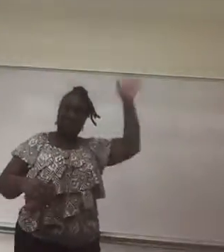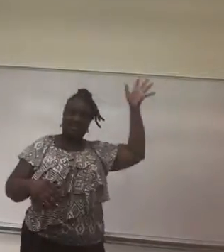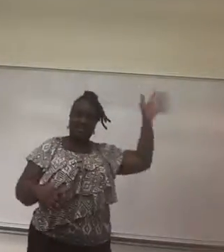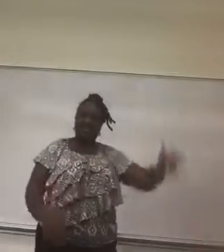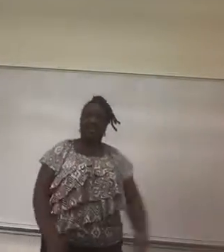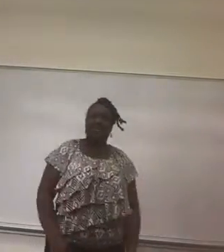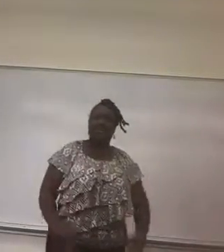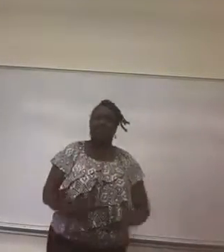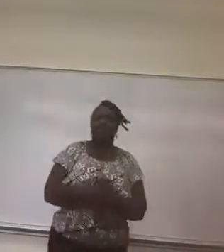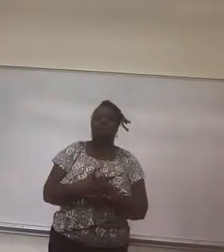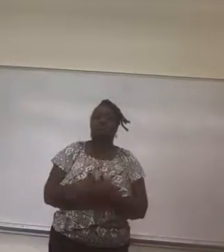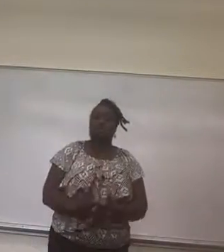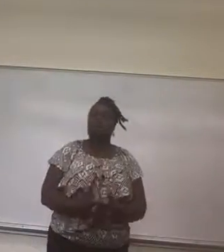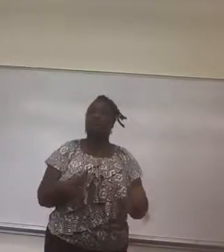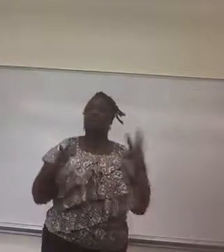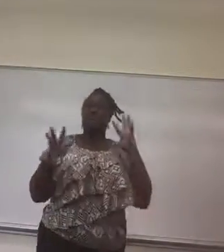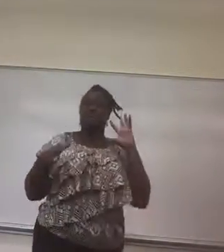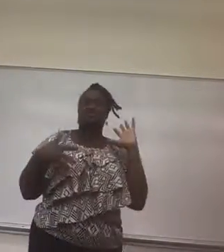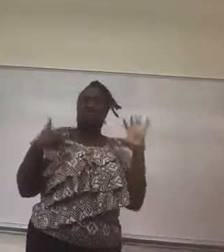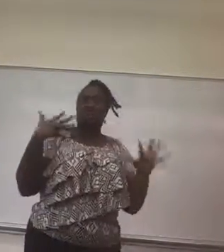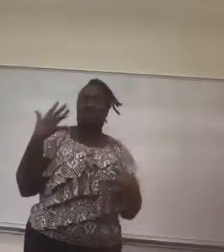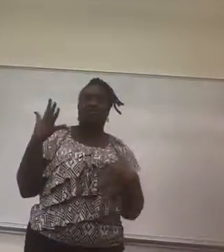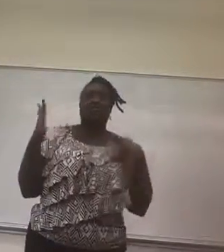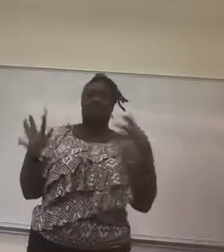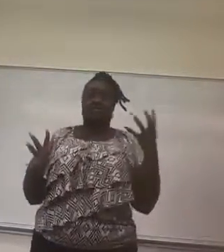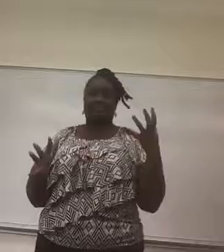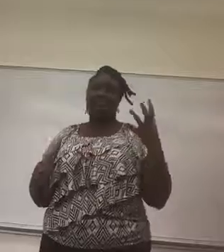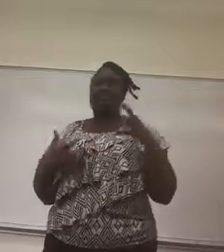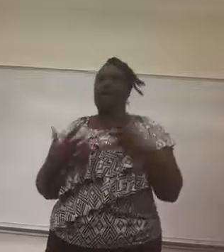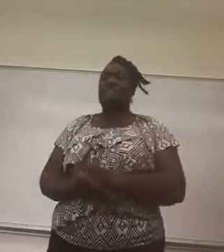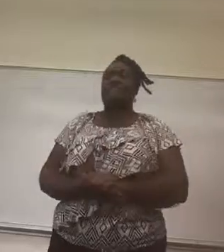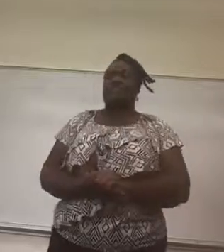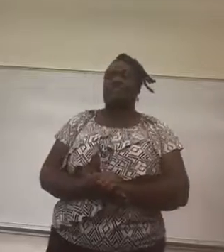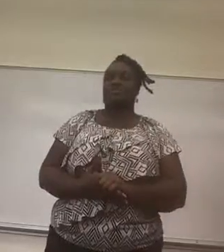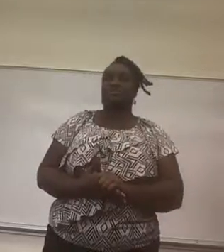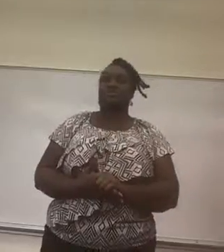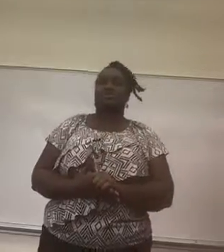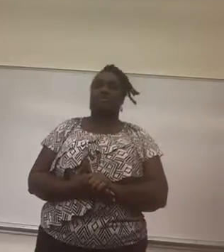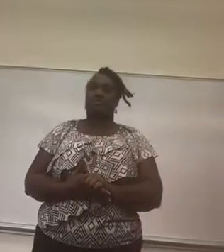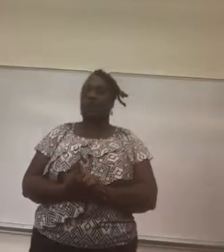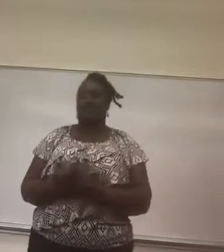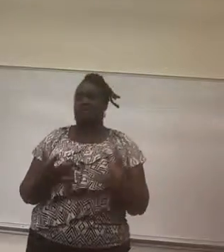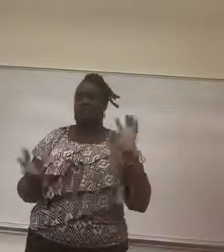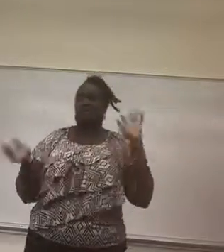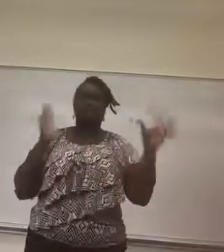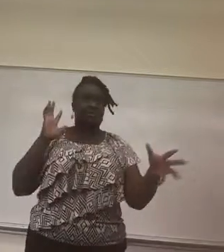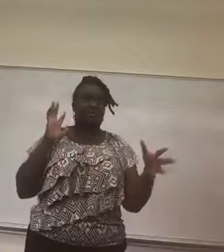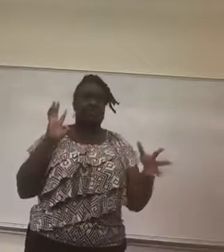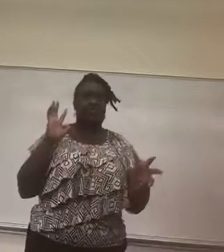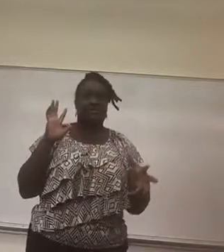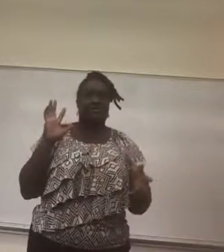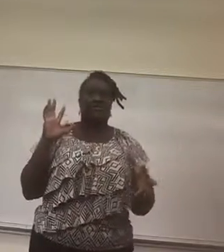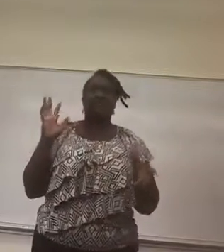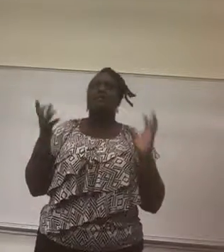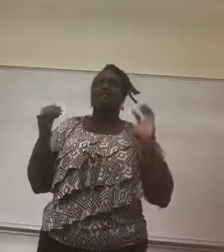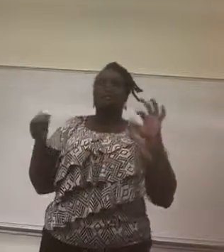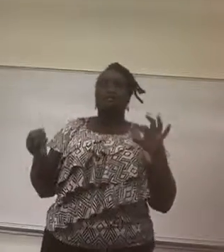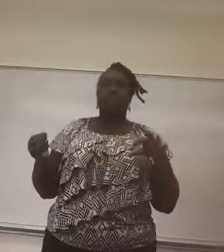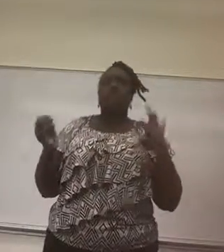All right, class. All right, so today, before we get started on our lesson of Unit 13, where we're talking about spatial concepts in ASL, let's review a